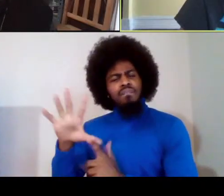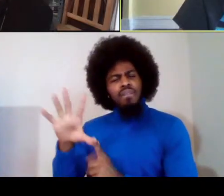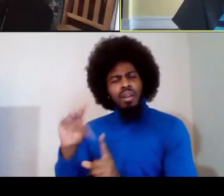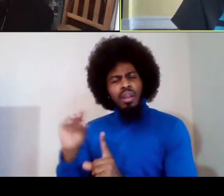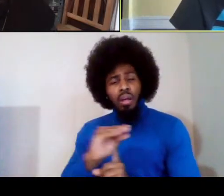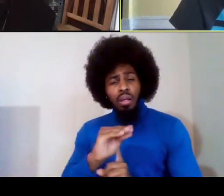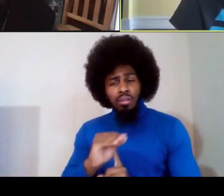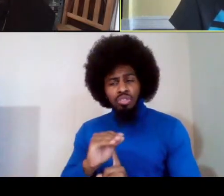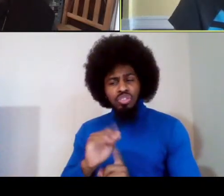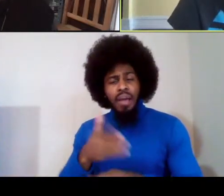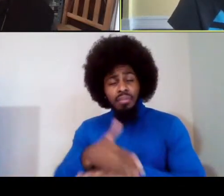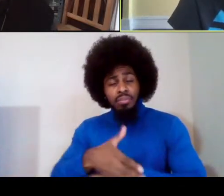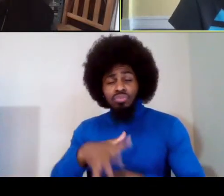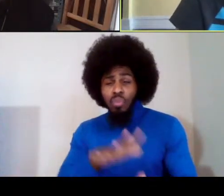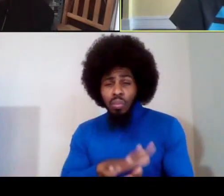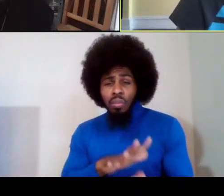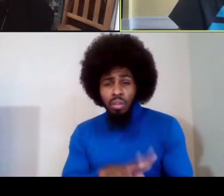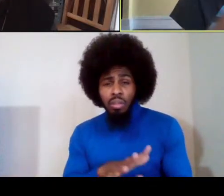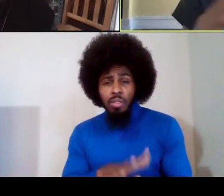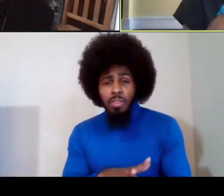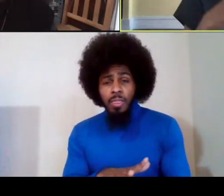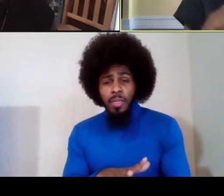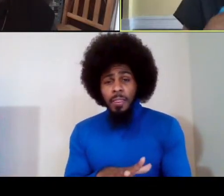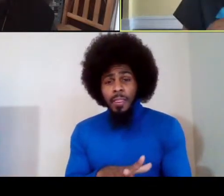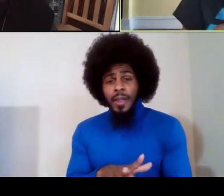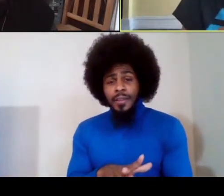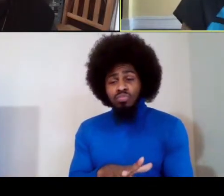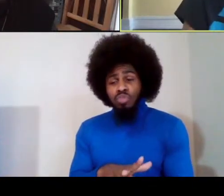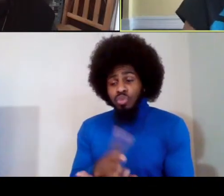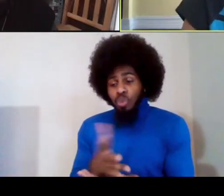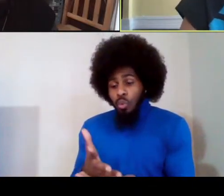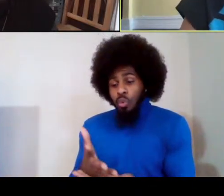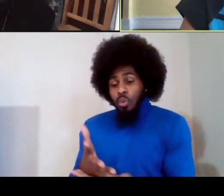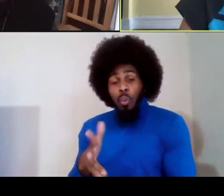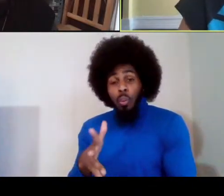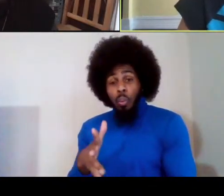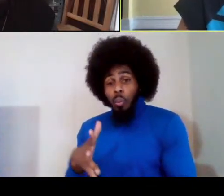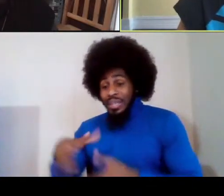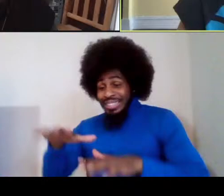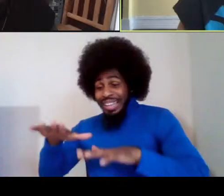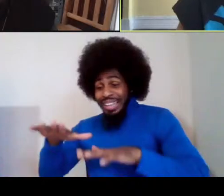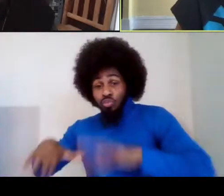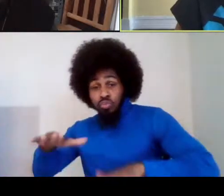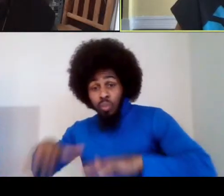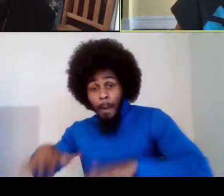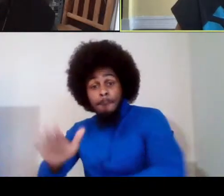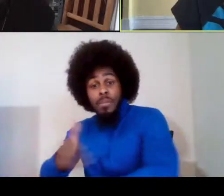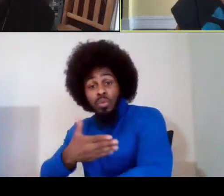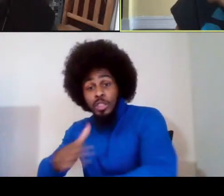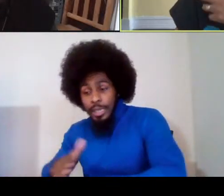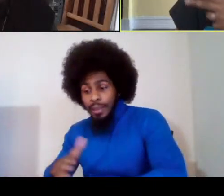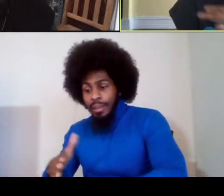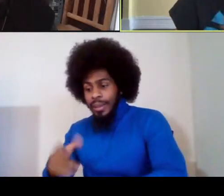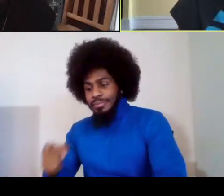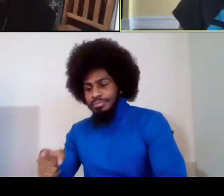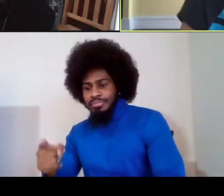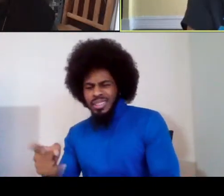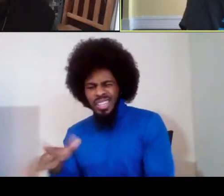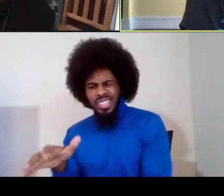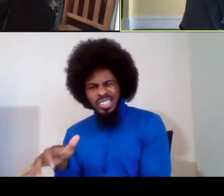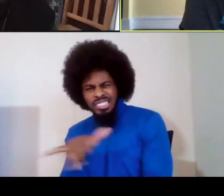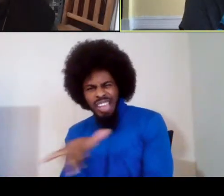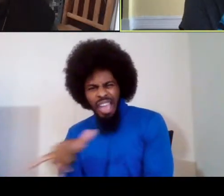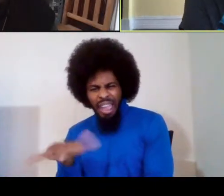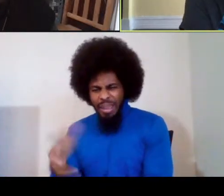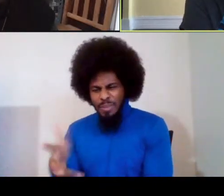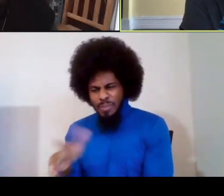hop and traditional dance and drum music were very similar. And I could understand it through that lens, because